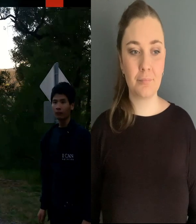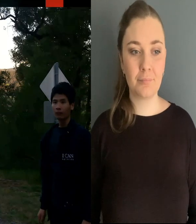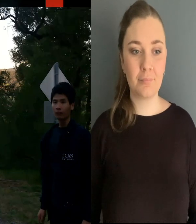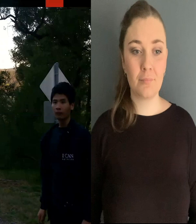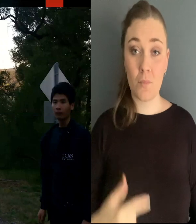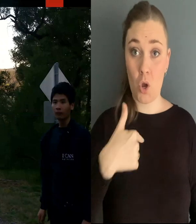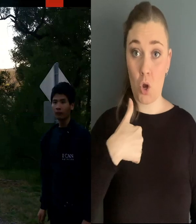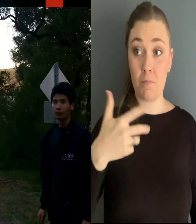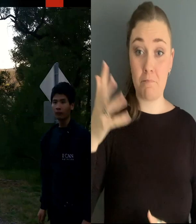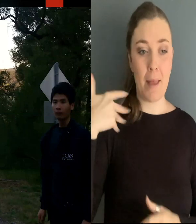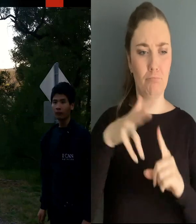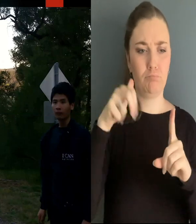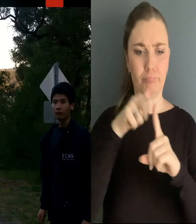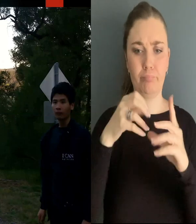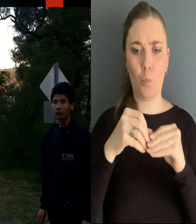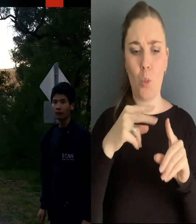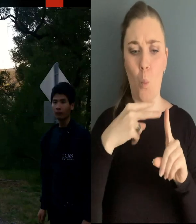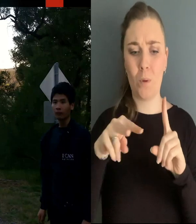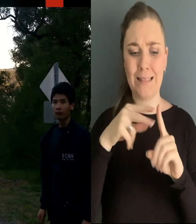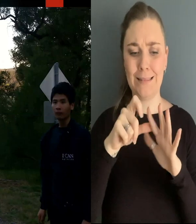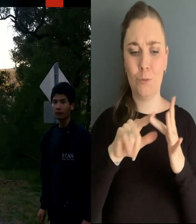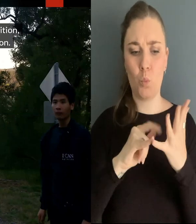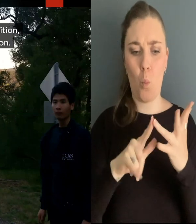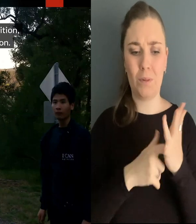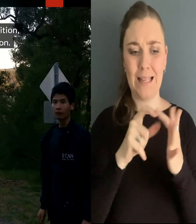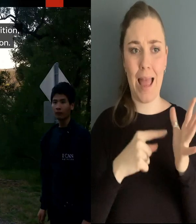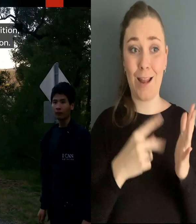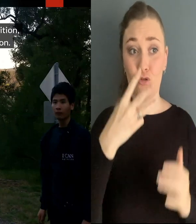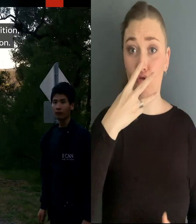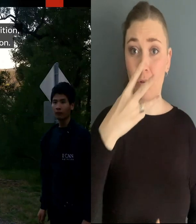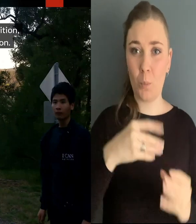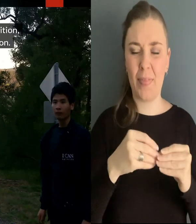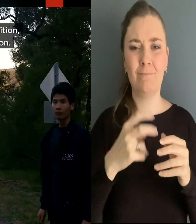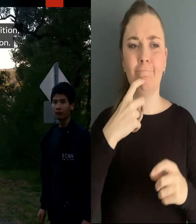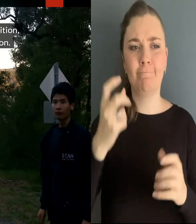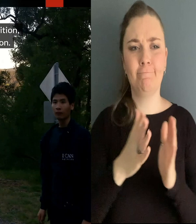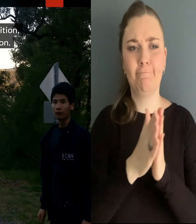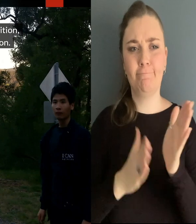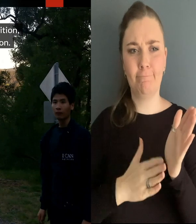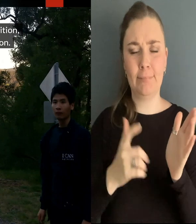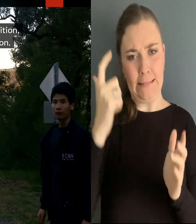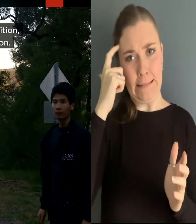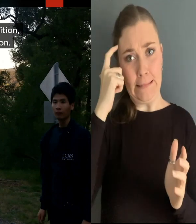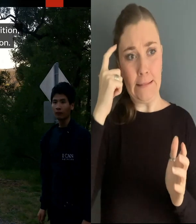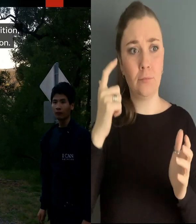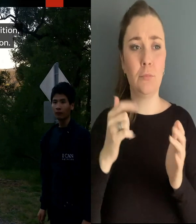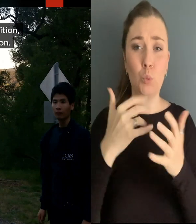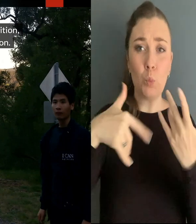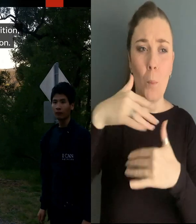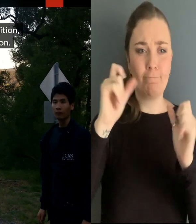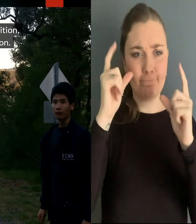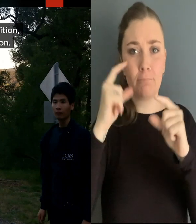i was diagnosed with autistic disorder of three with severe elemental delays in cognition social